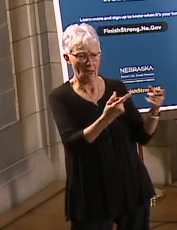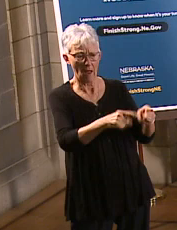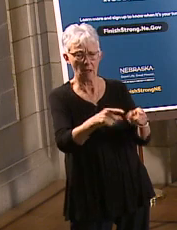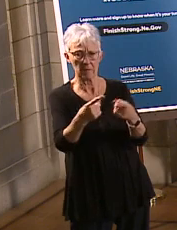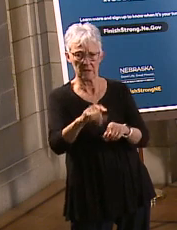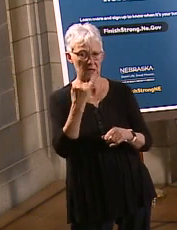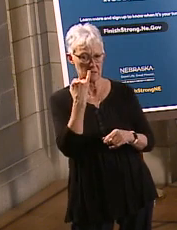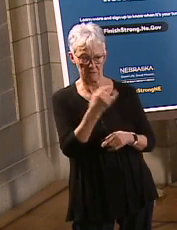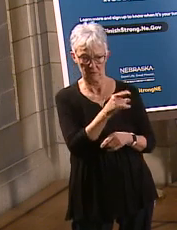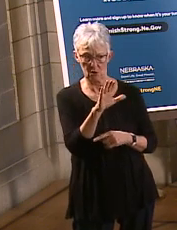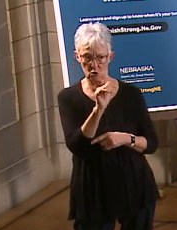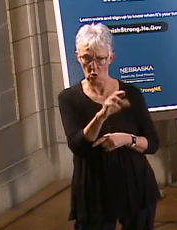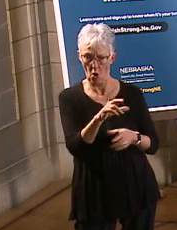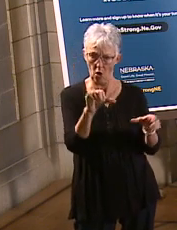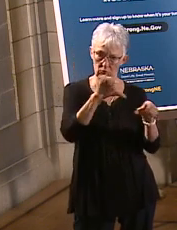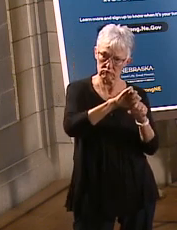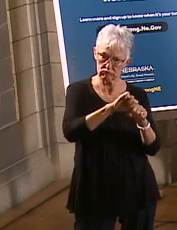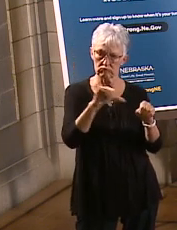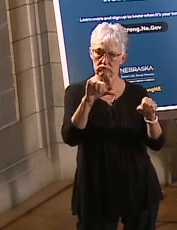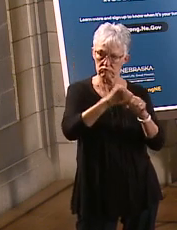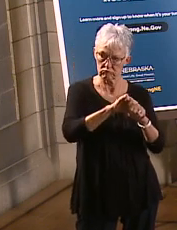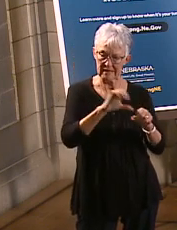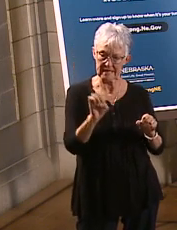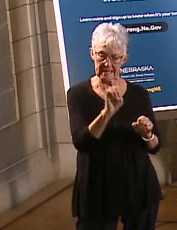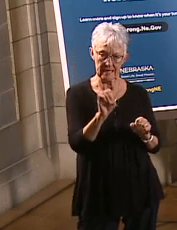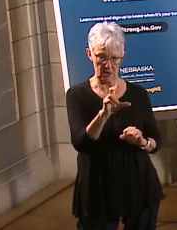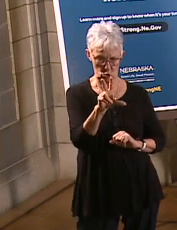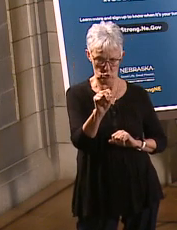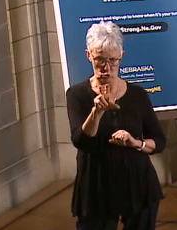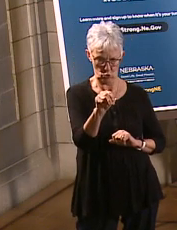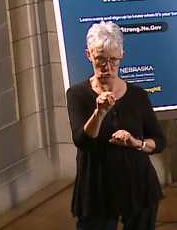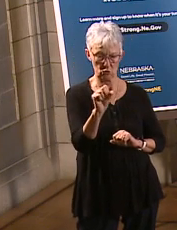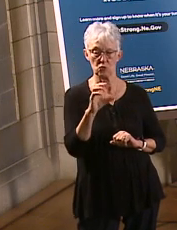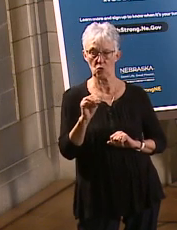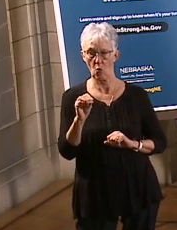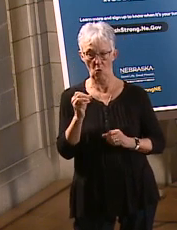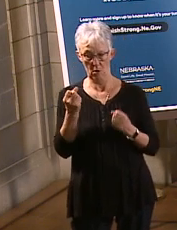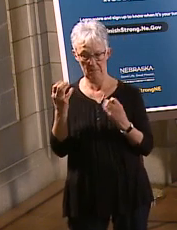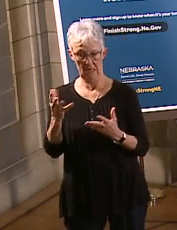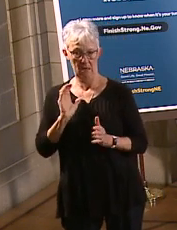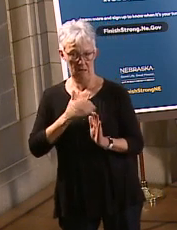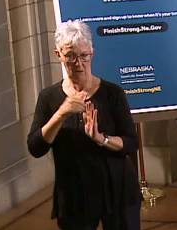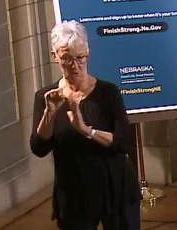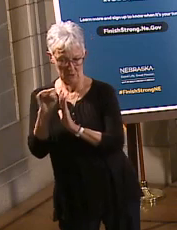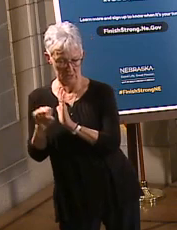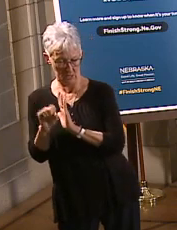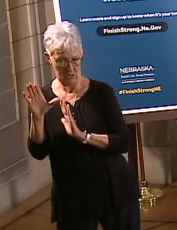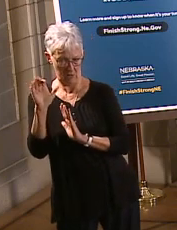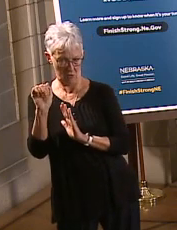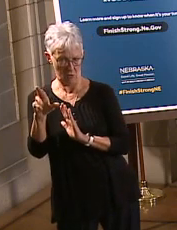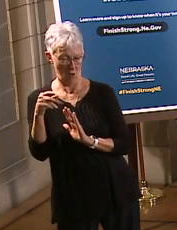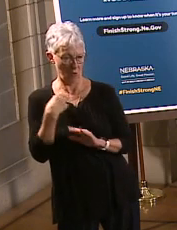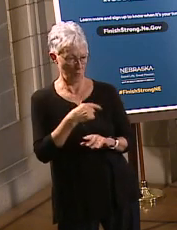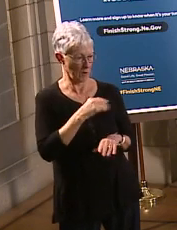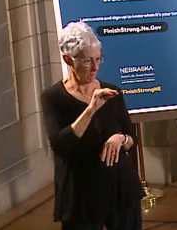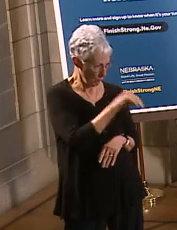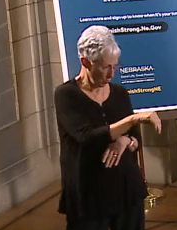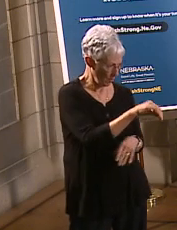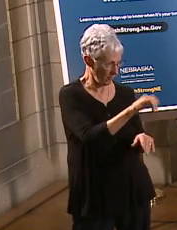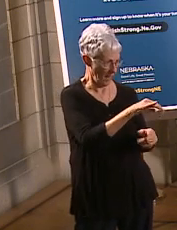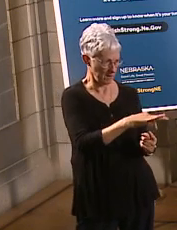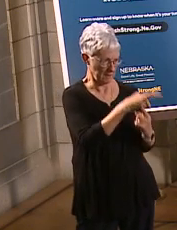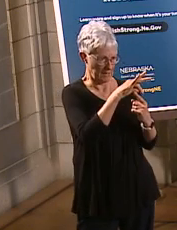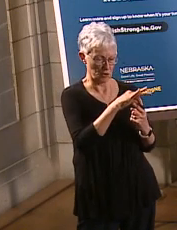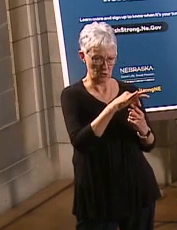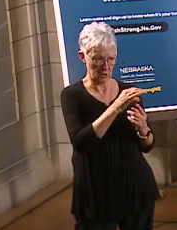So we had 40 of our state fleet vehicles equipped with these monitors to be able to put the